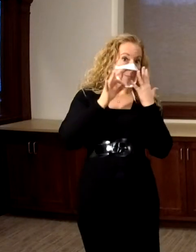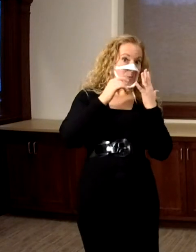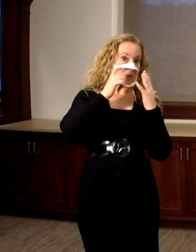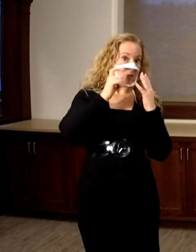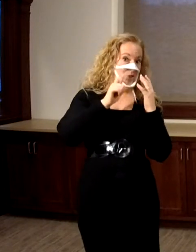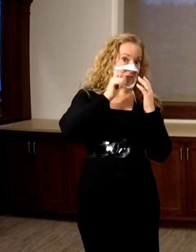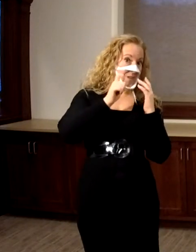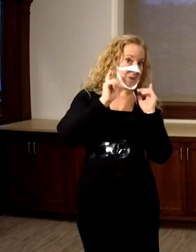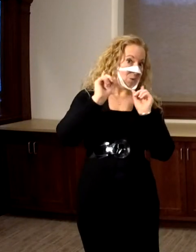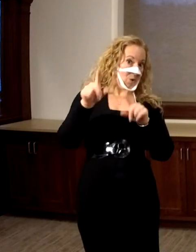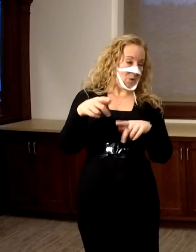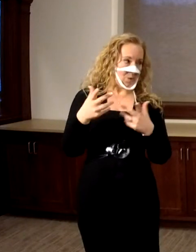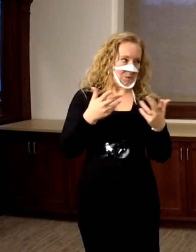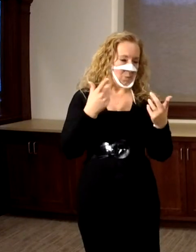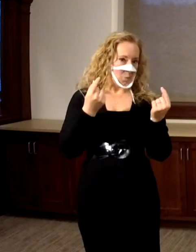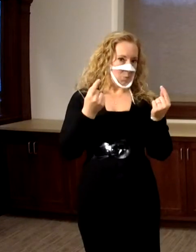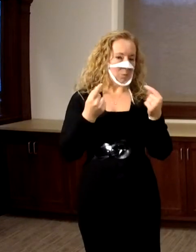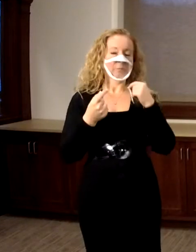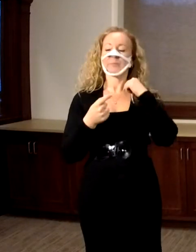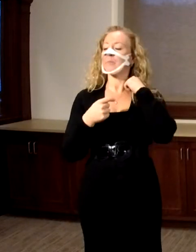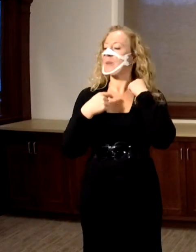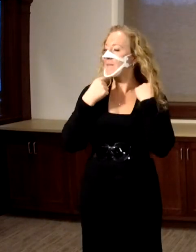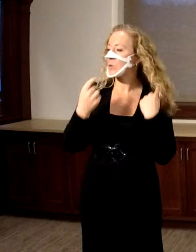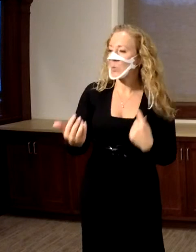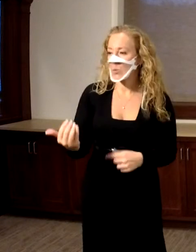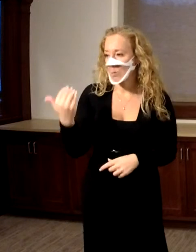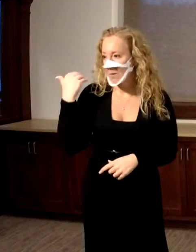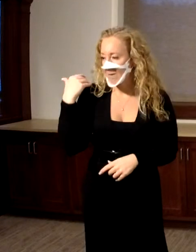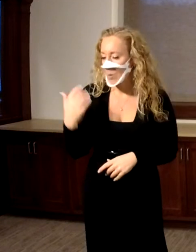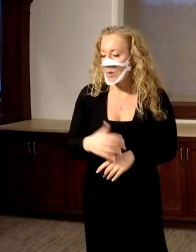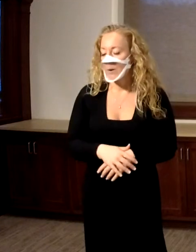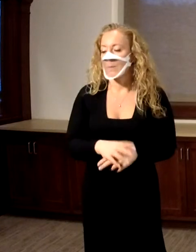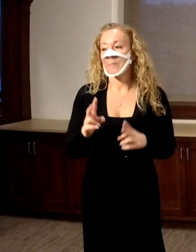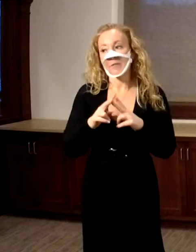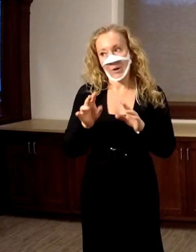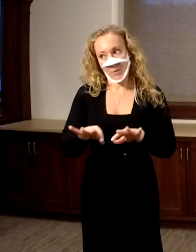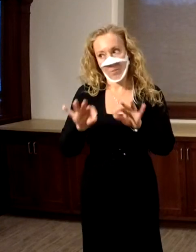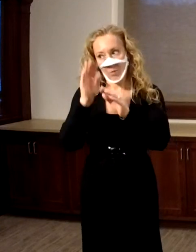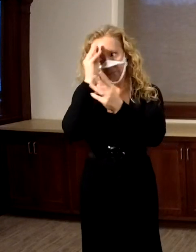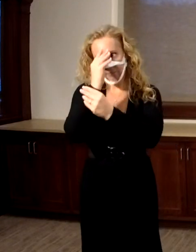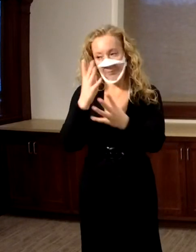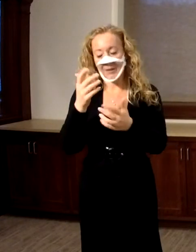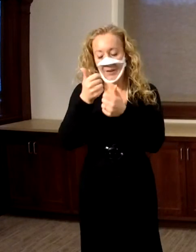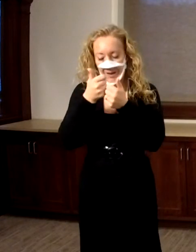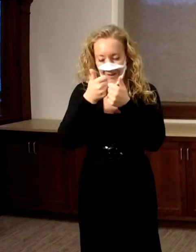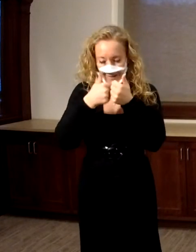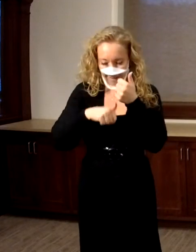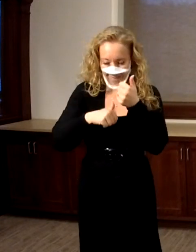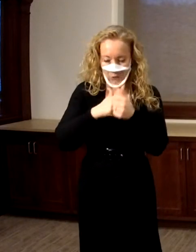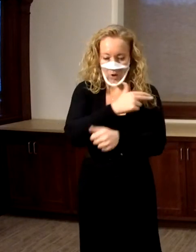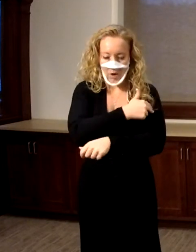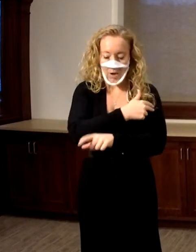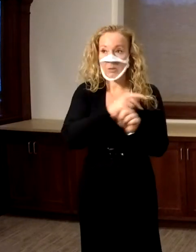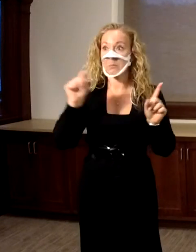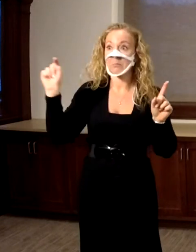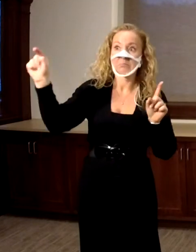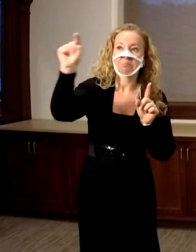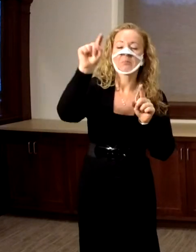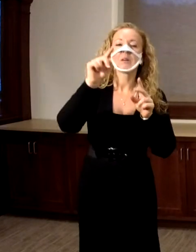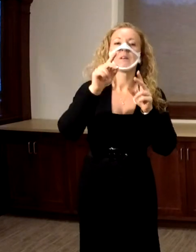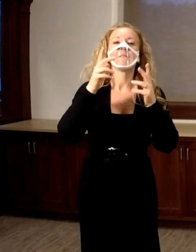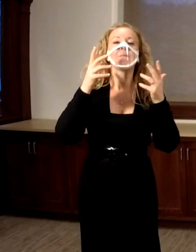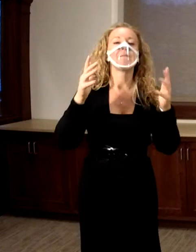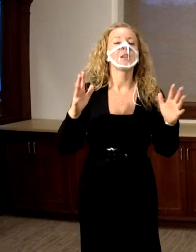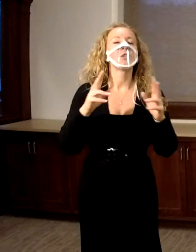You know, I've answered this question before, I think, and I think it's really important to know that every hospital in our region has very carefully